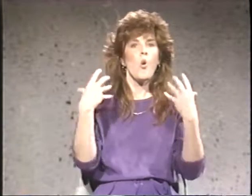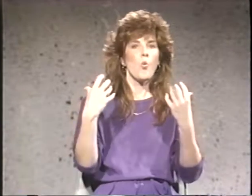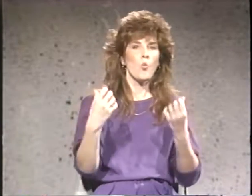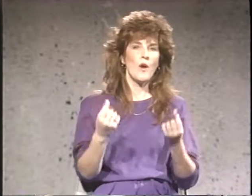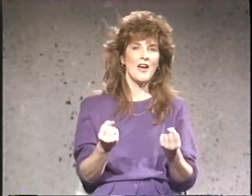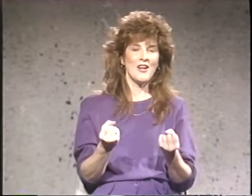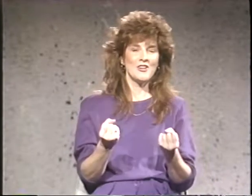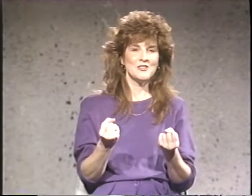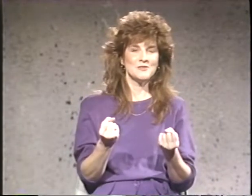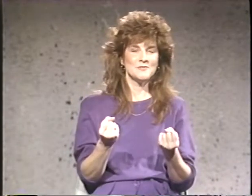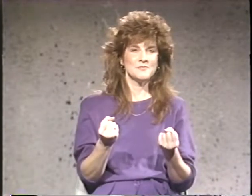well,